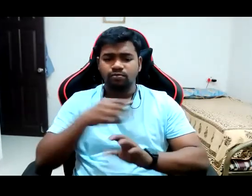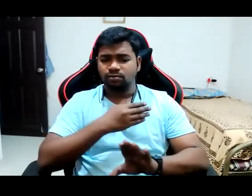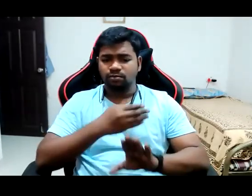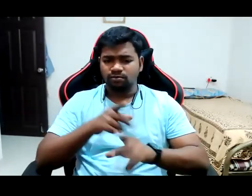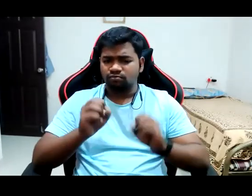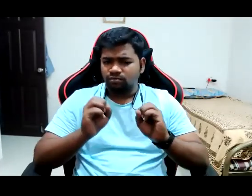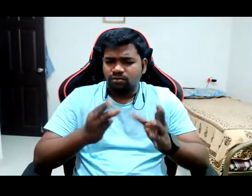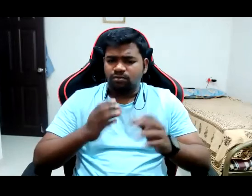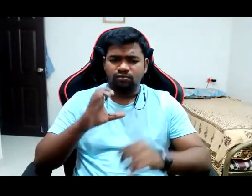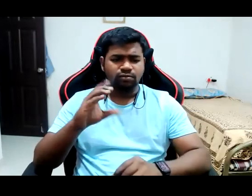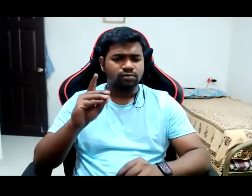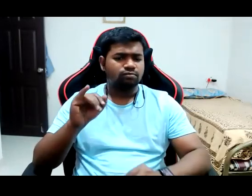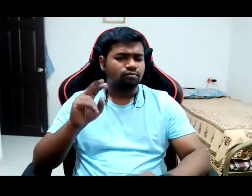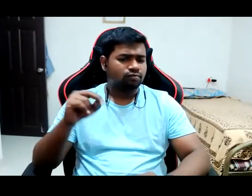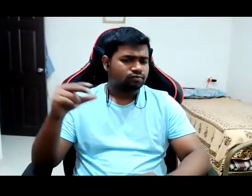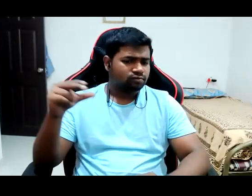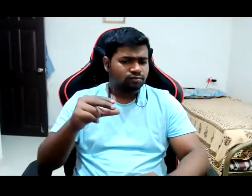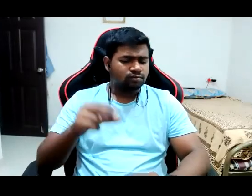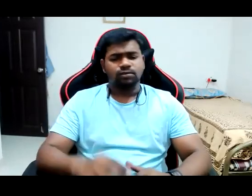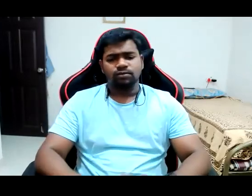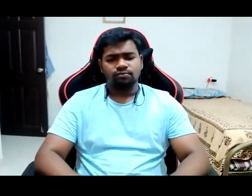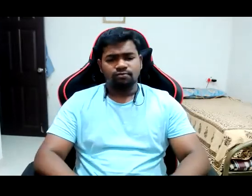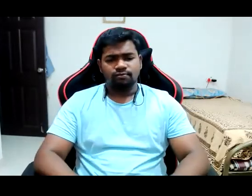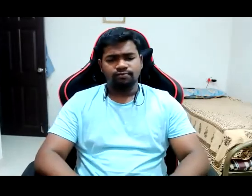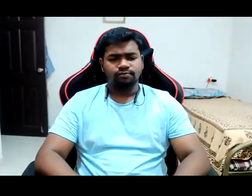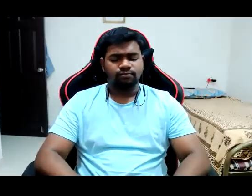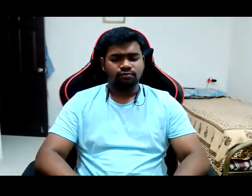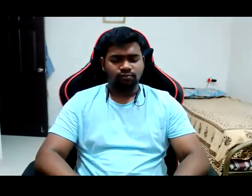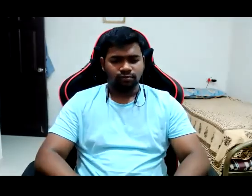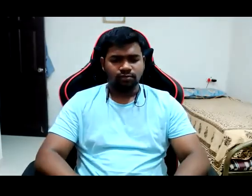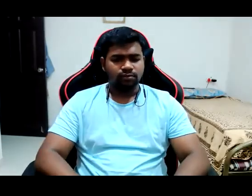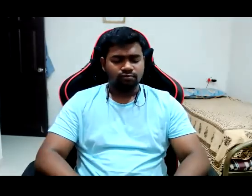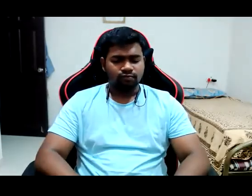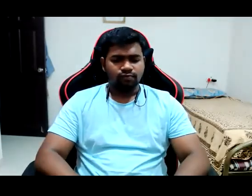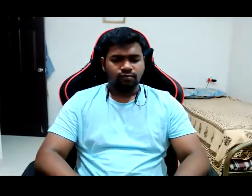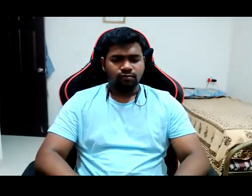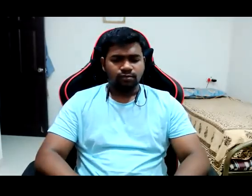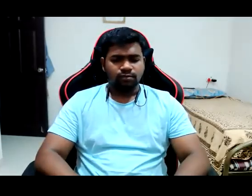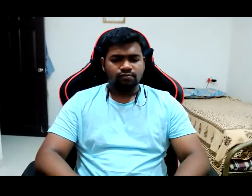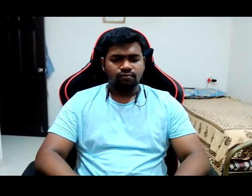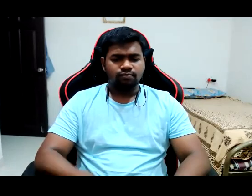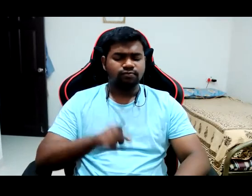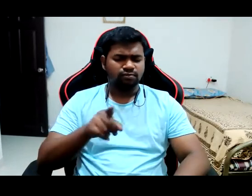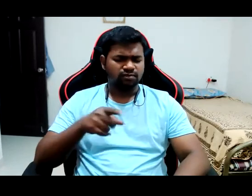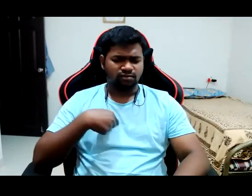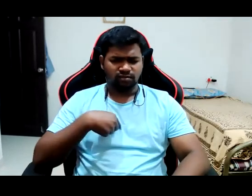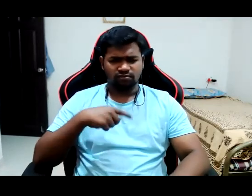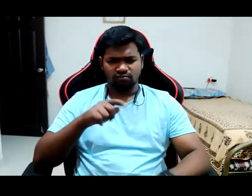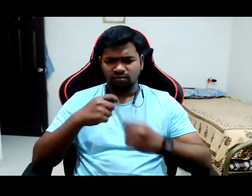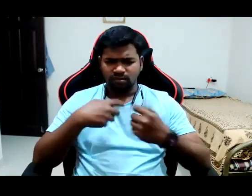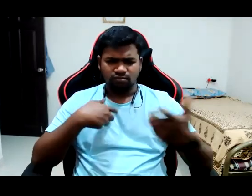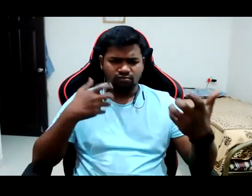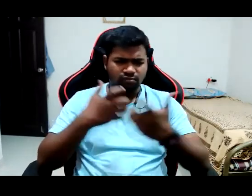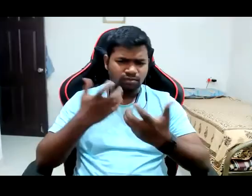in coding and all, would that be like I was wondering where I could fit into this